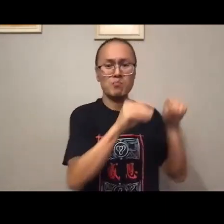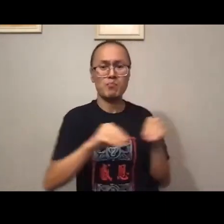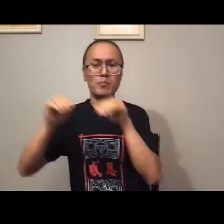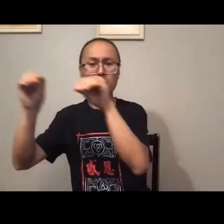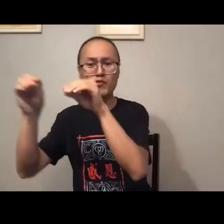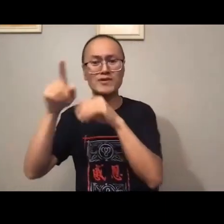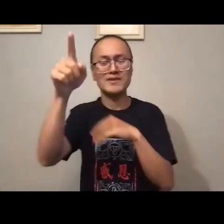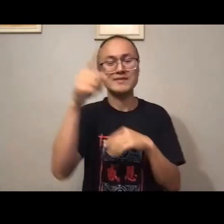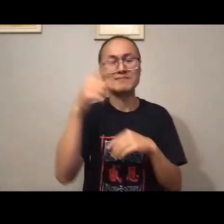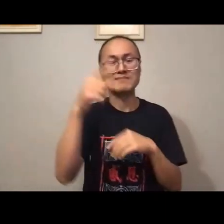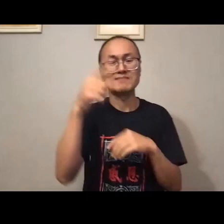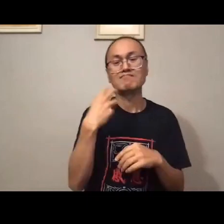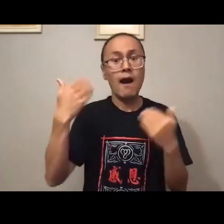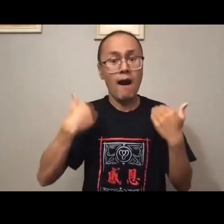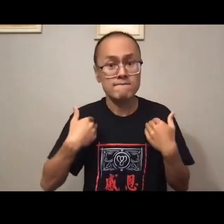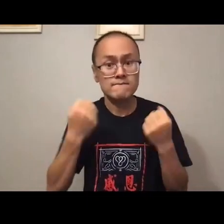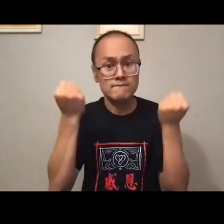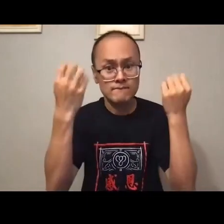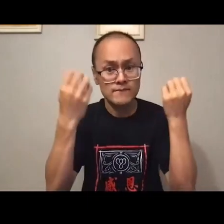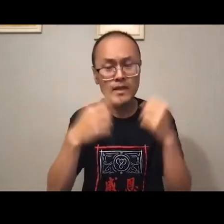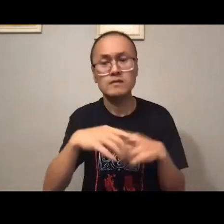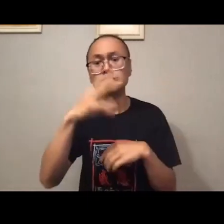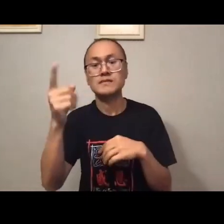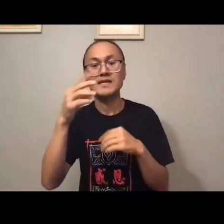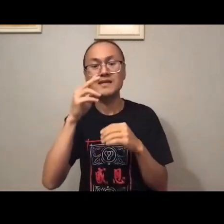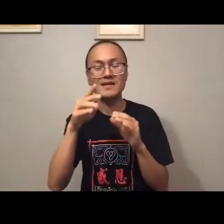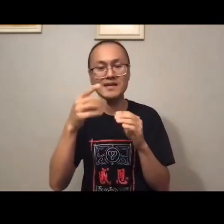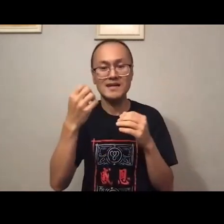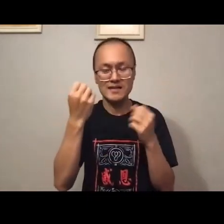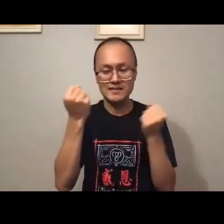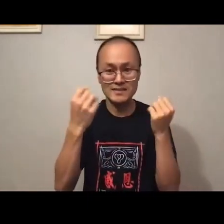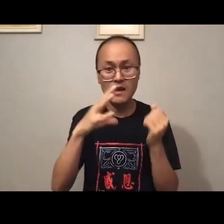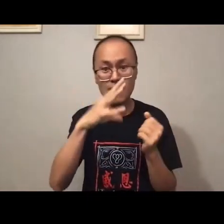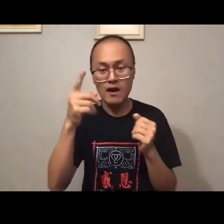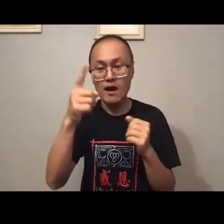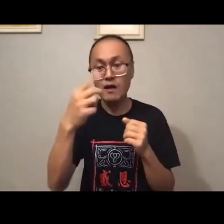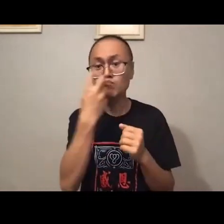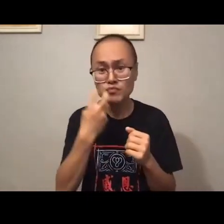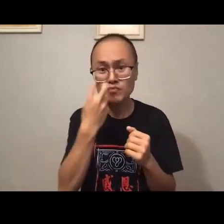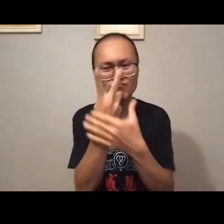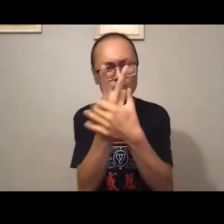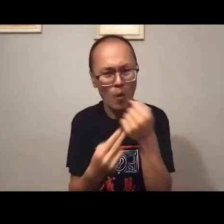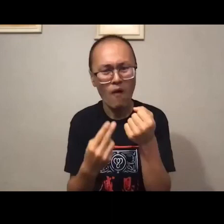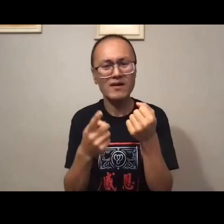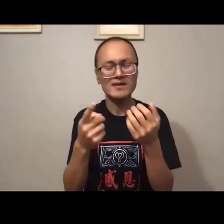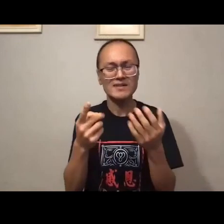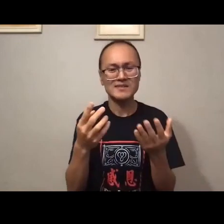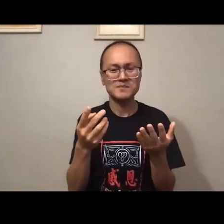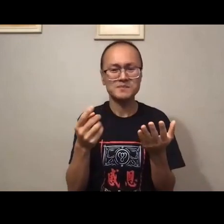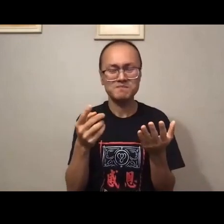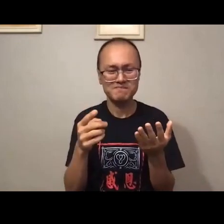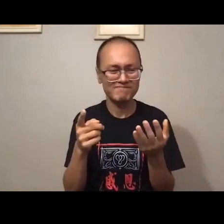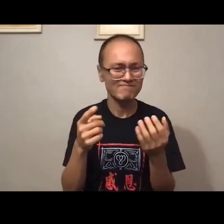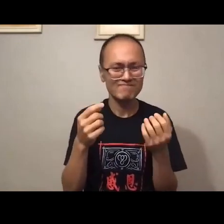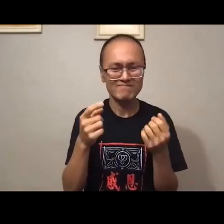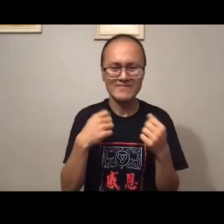a school and found a school where I could go with deaf kids, with deaf children who used sign language